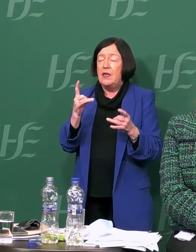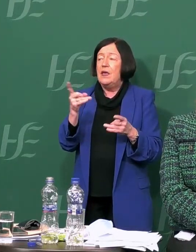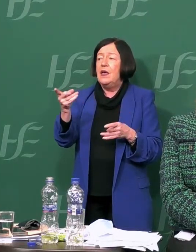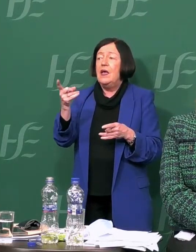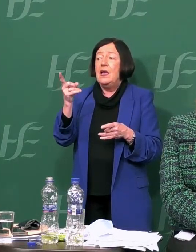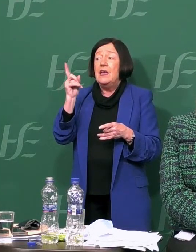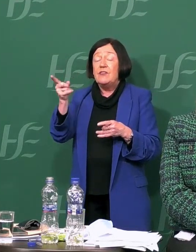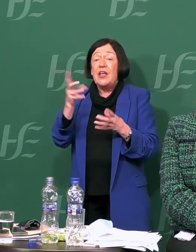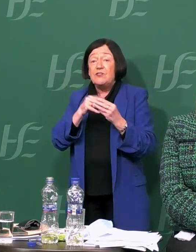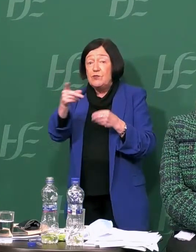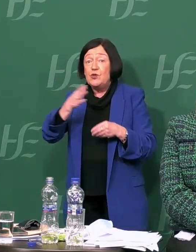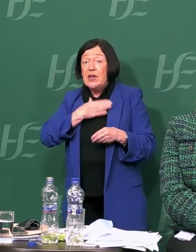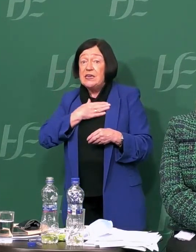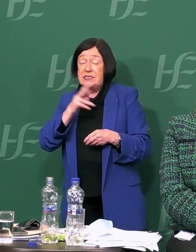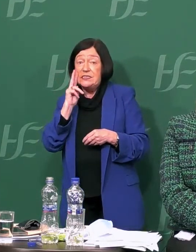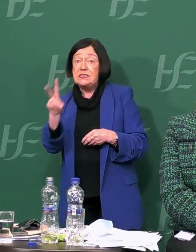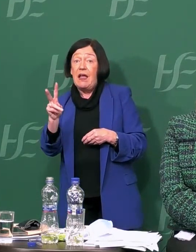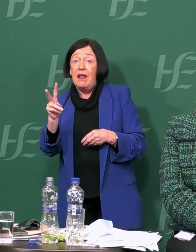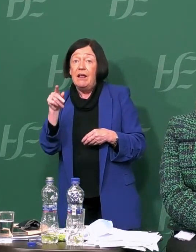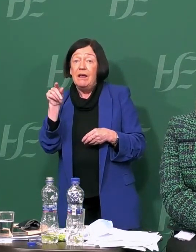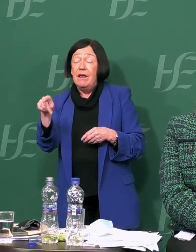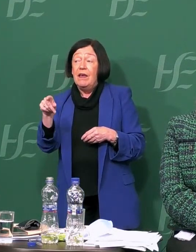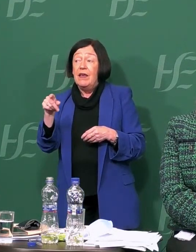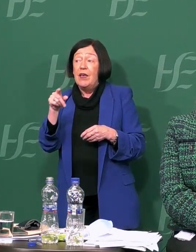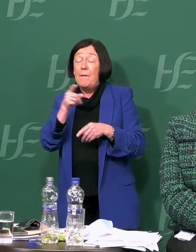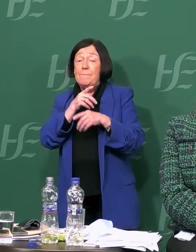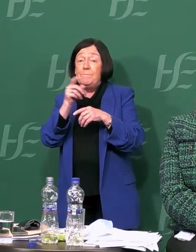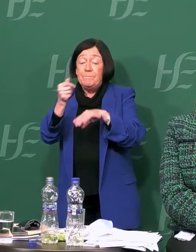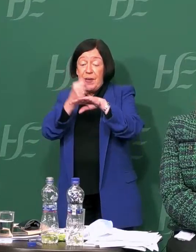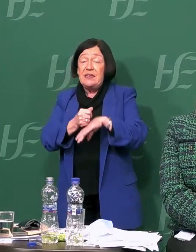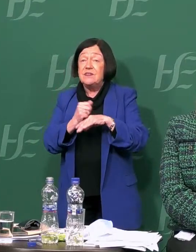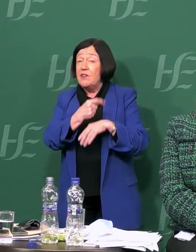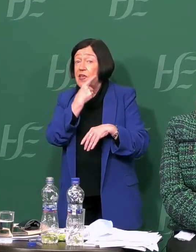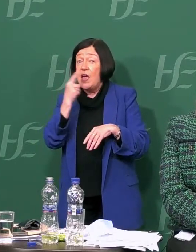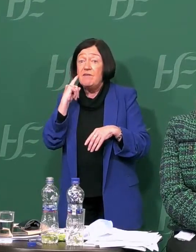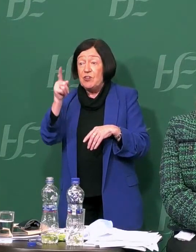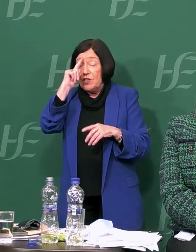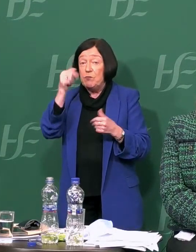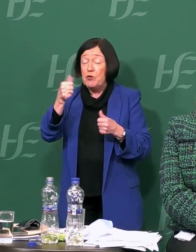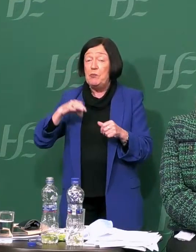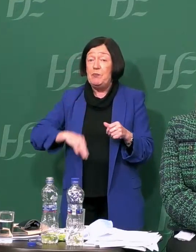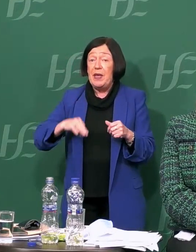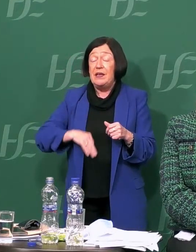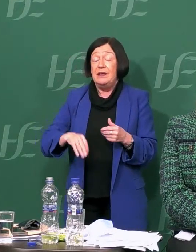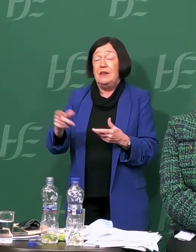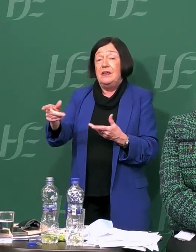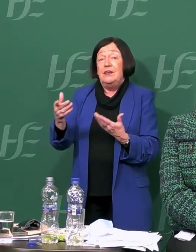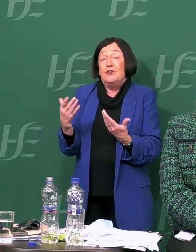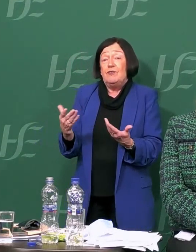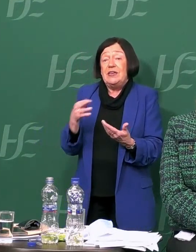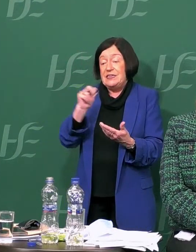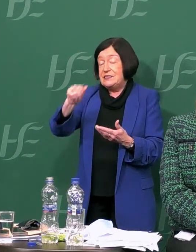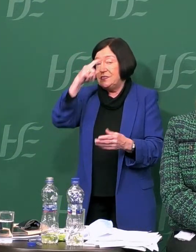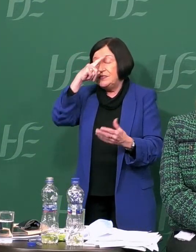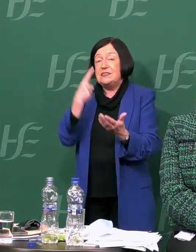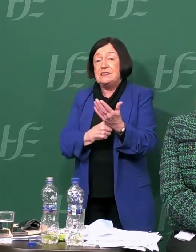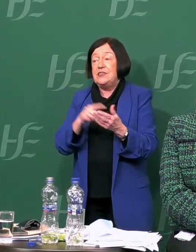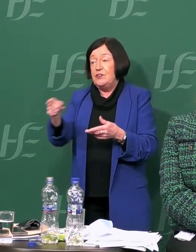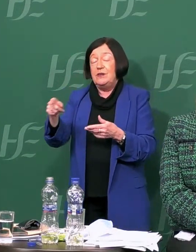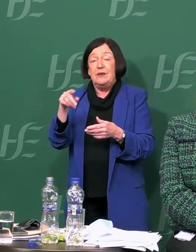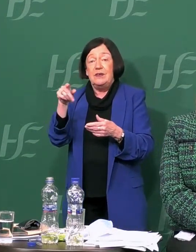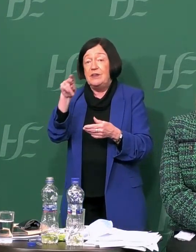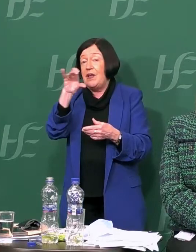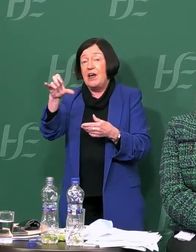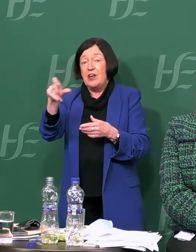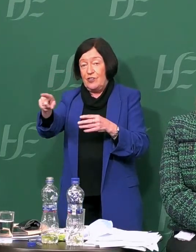Is that something you'd like to see? Do you think that, based on the evidence you've seen so far, that it would be beneficial? We leave the decisions on that. NIAC are the